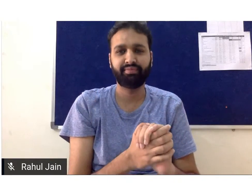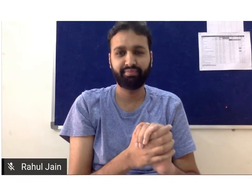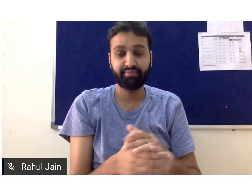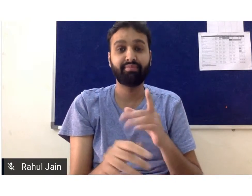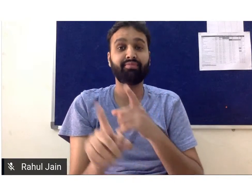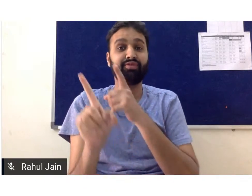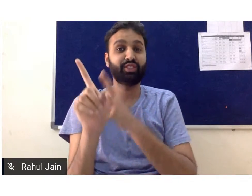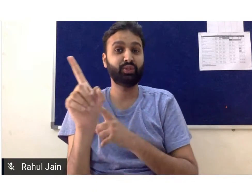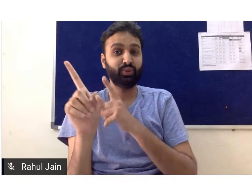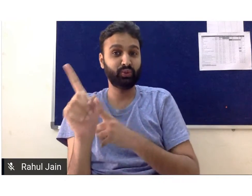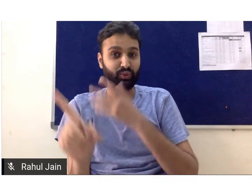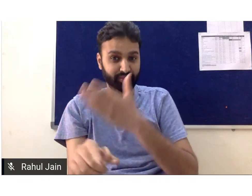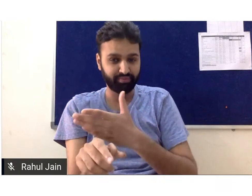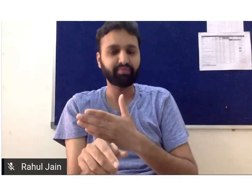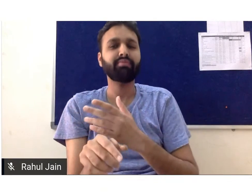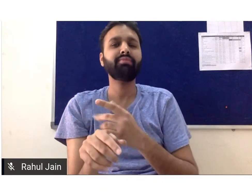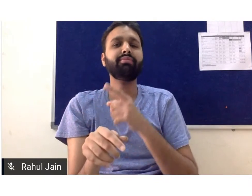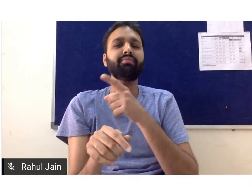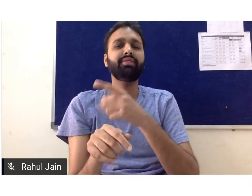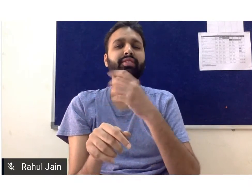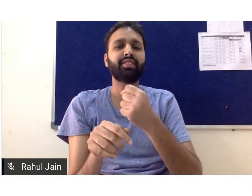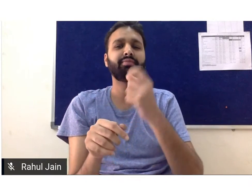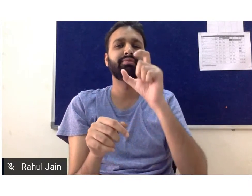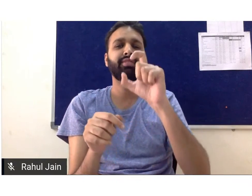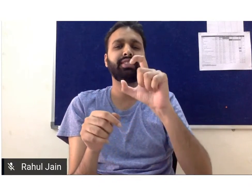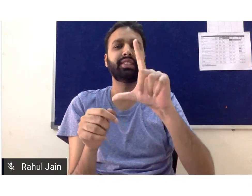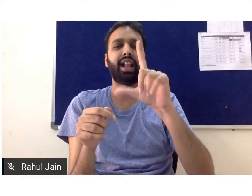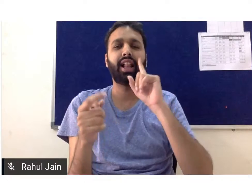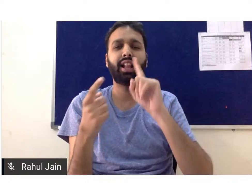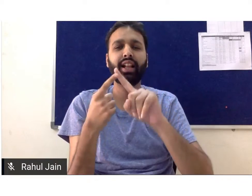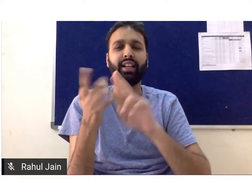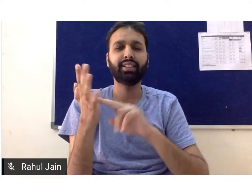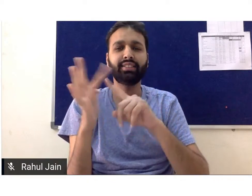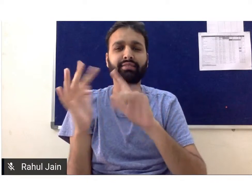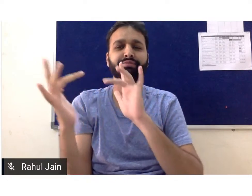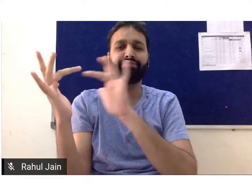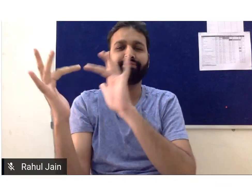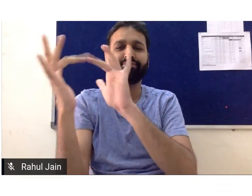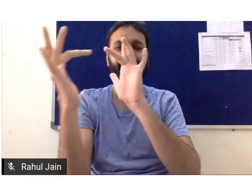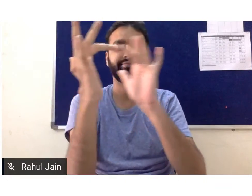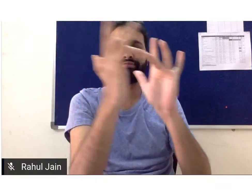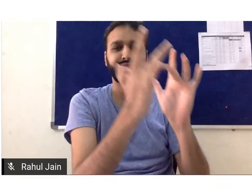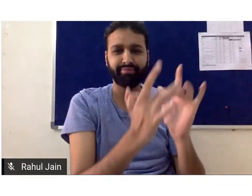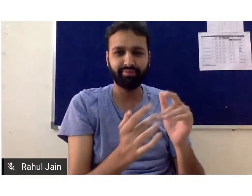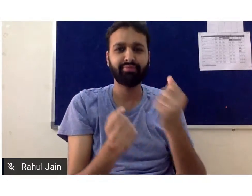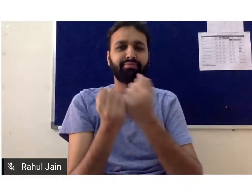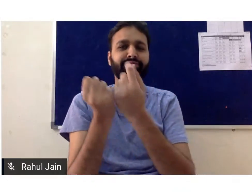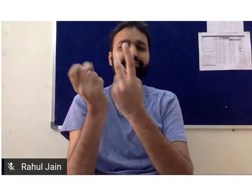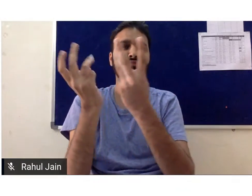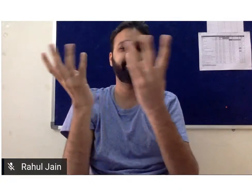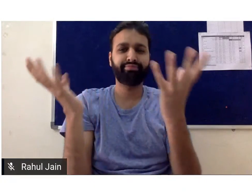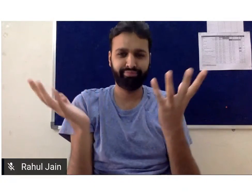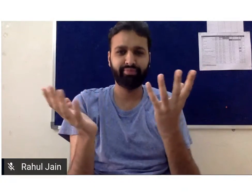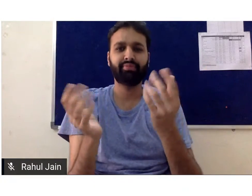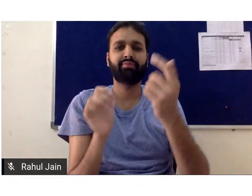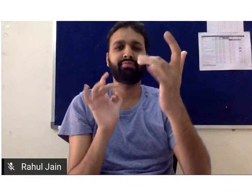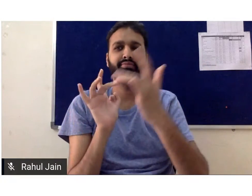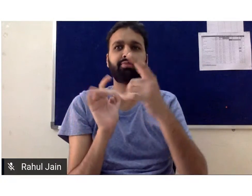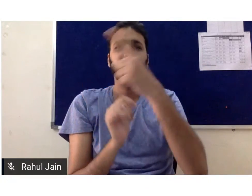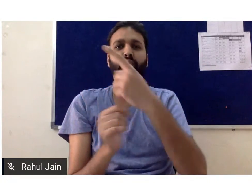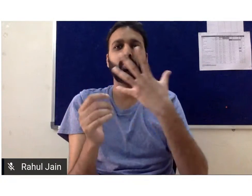time this kind of setup has been there. At Unikey, we have different